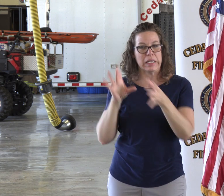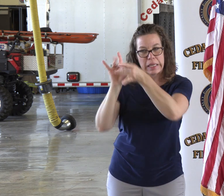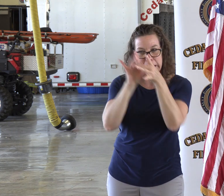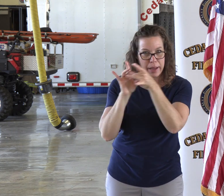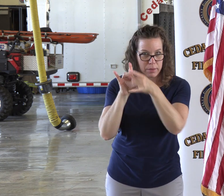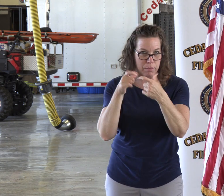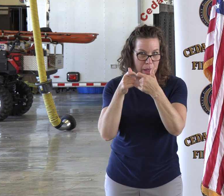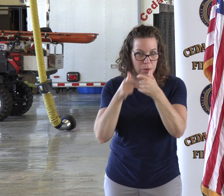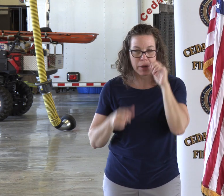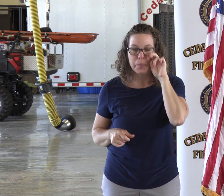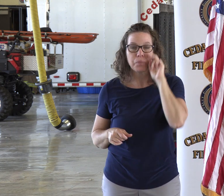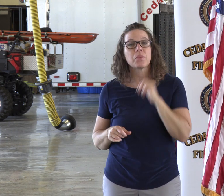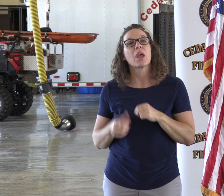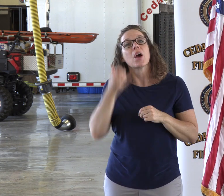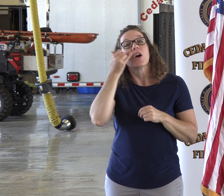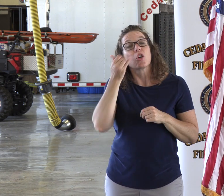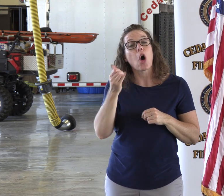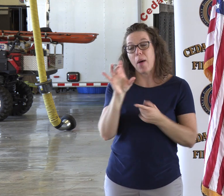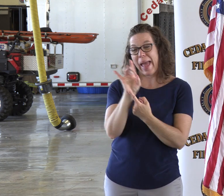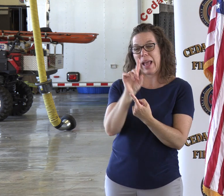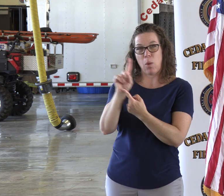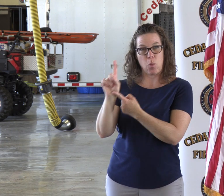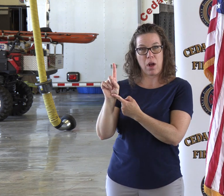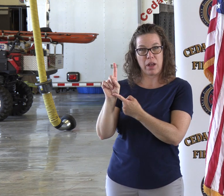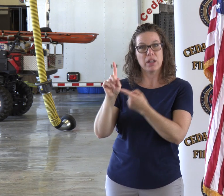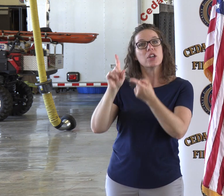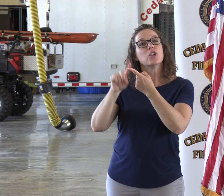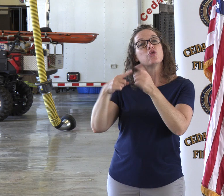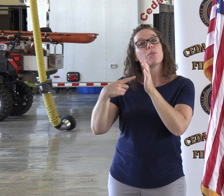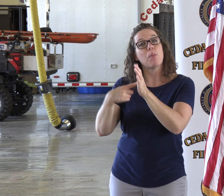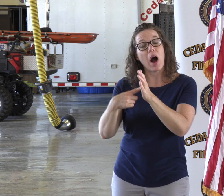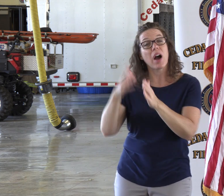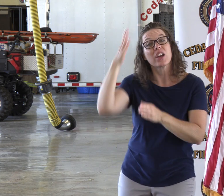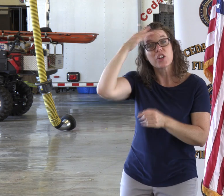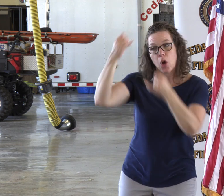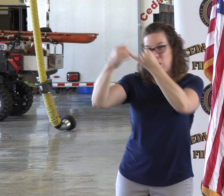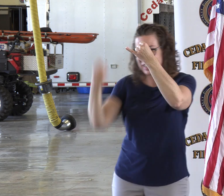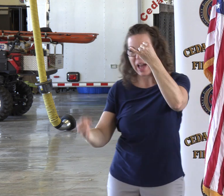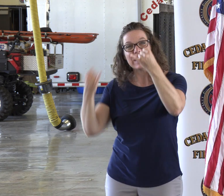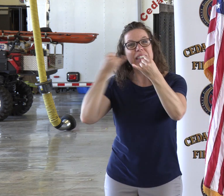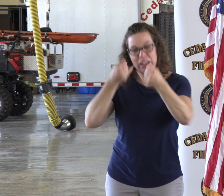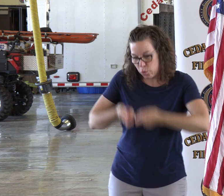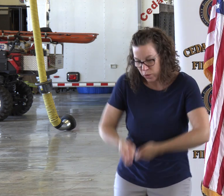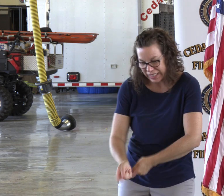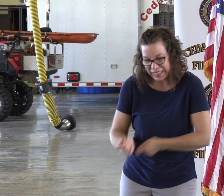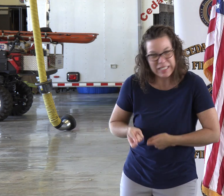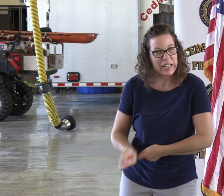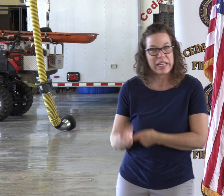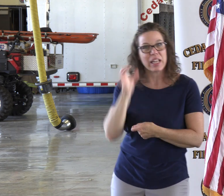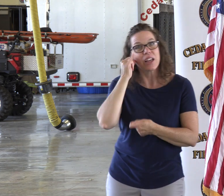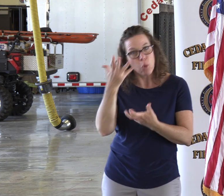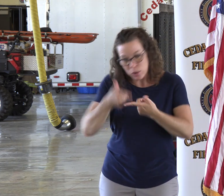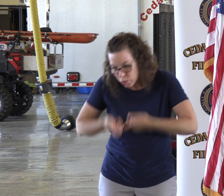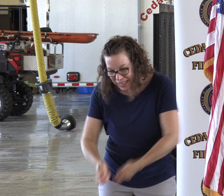neighborhood. Call 811 to mark lines before digging. If your home or business sustained damage and your restoration efforts